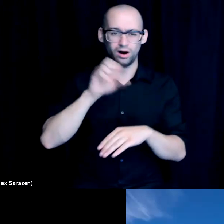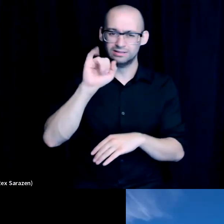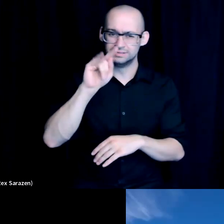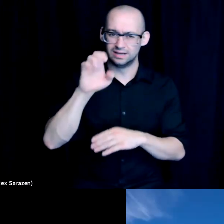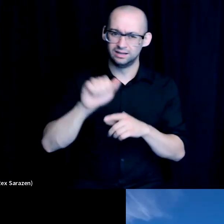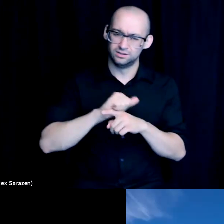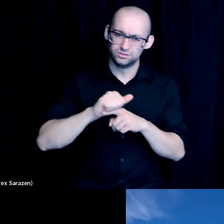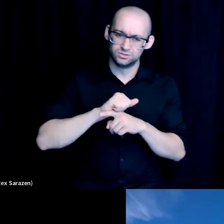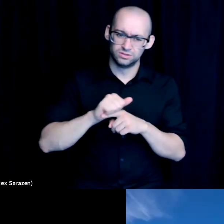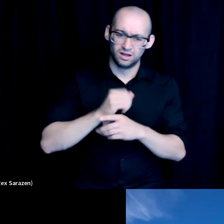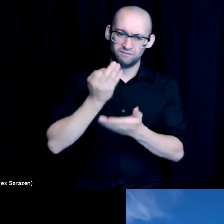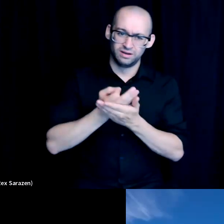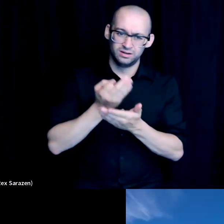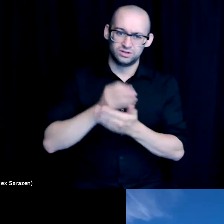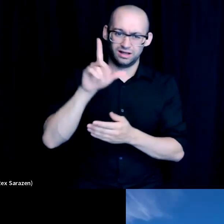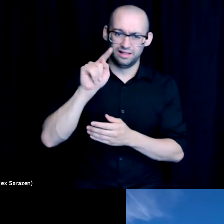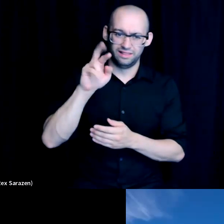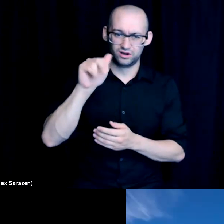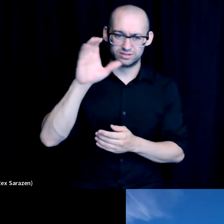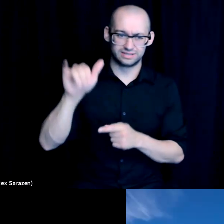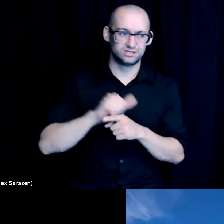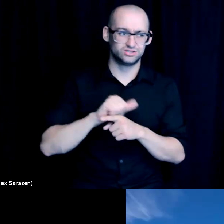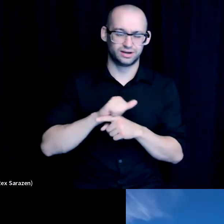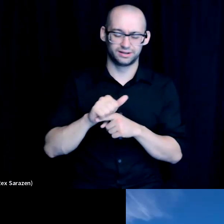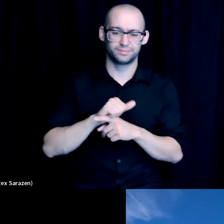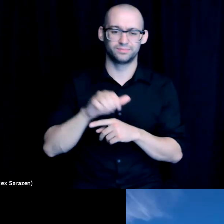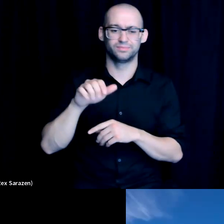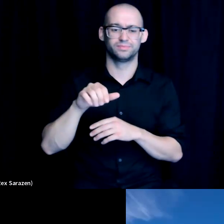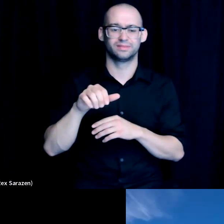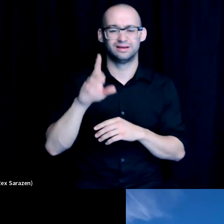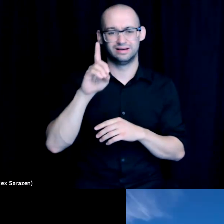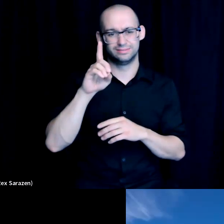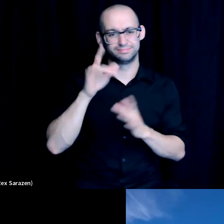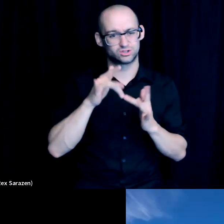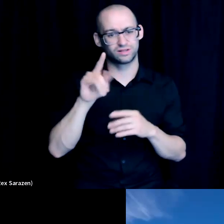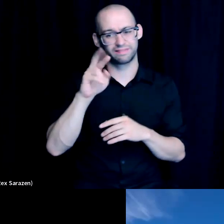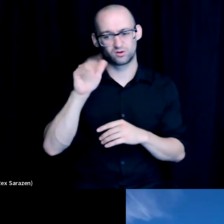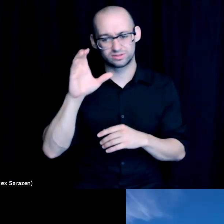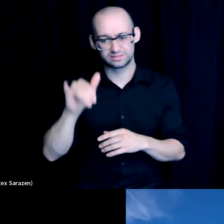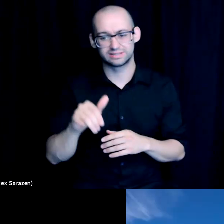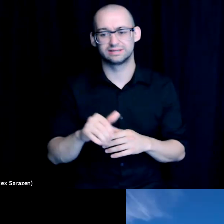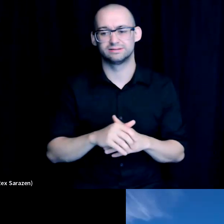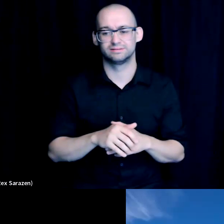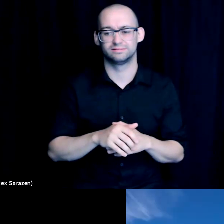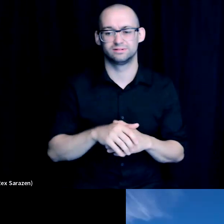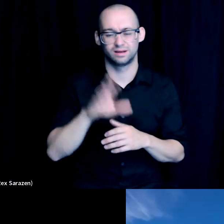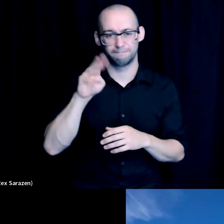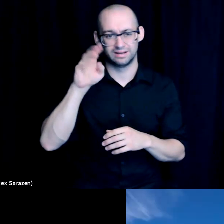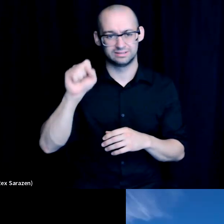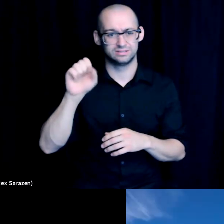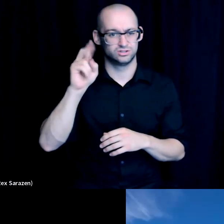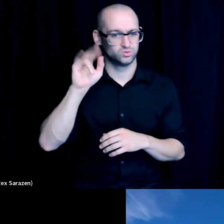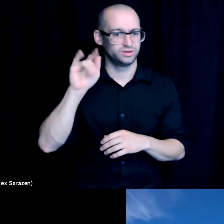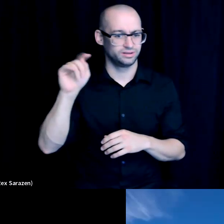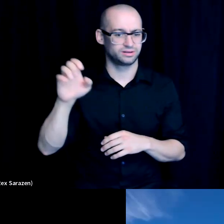offer financial literacy training with on-site bankers for 3 months, digital literacy training with Google Suite, Microsoft Suite